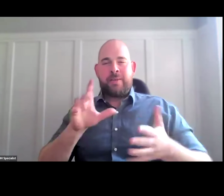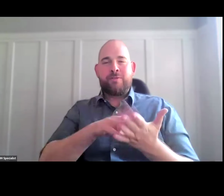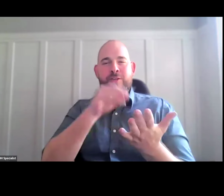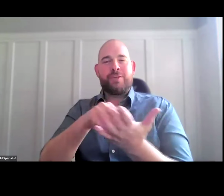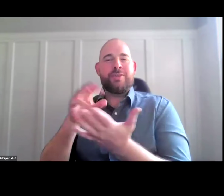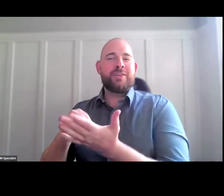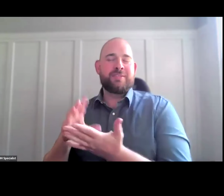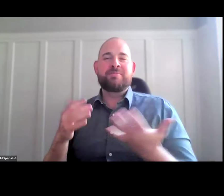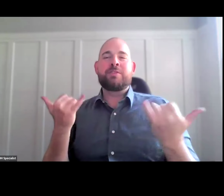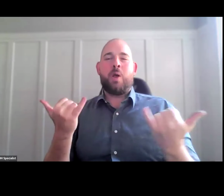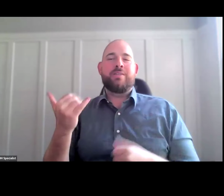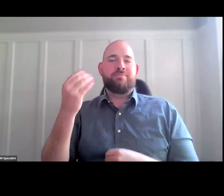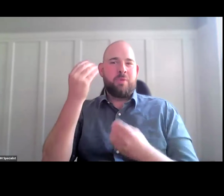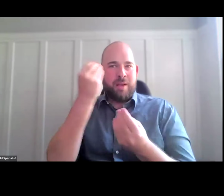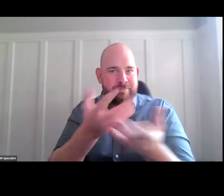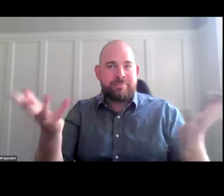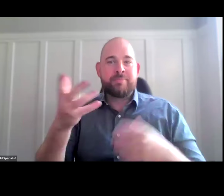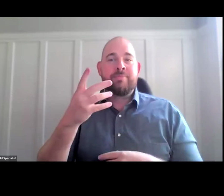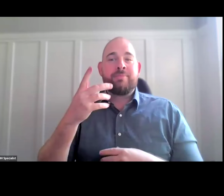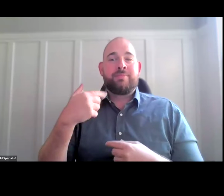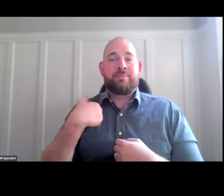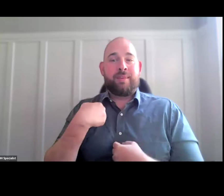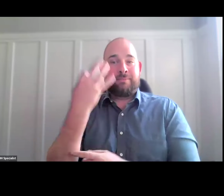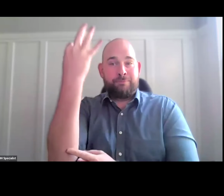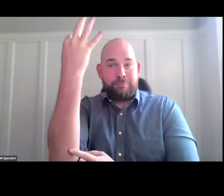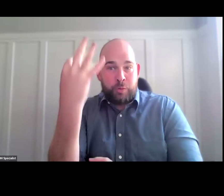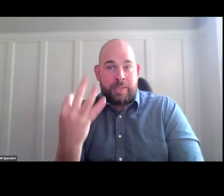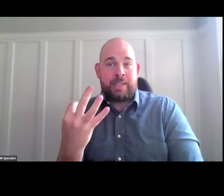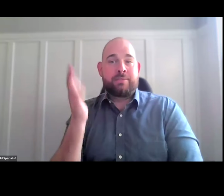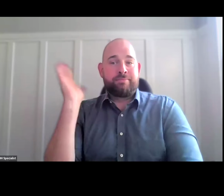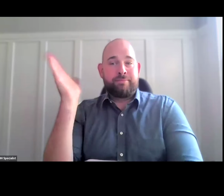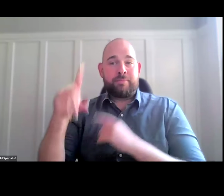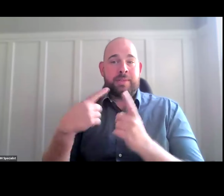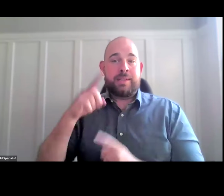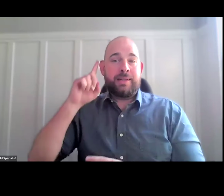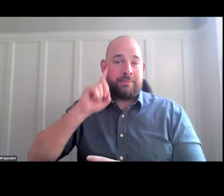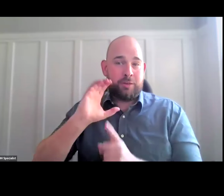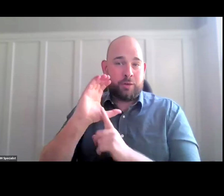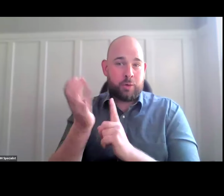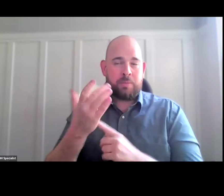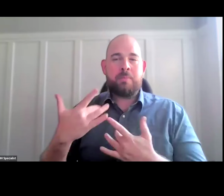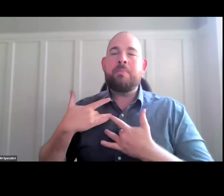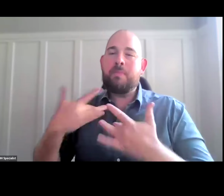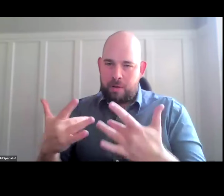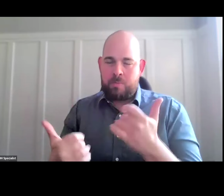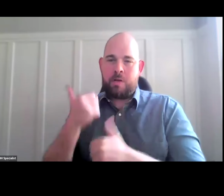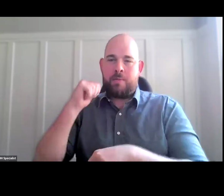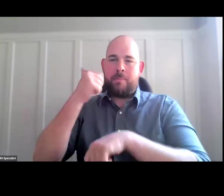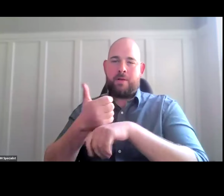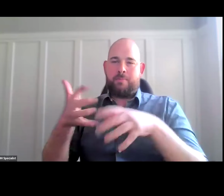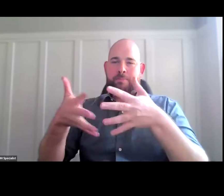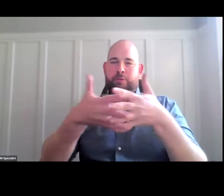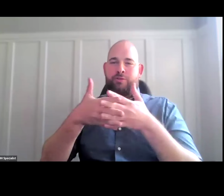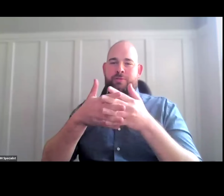been to Peru. Very different there as well. So I've had my journey of learning how to navigate different countries as a